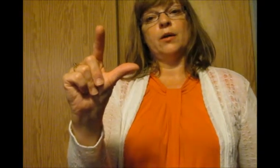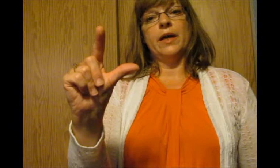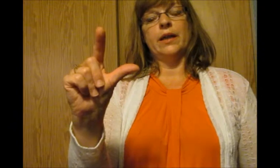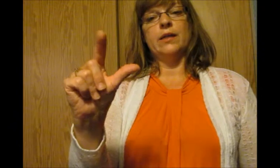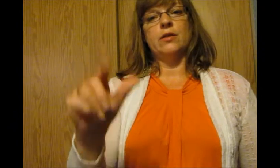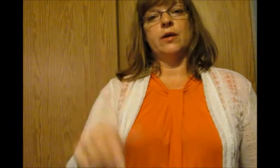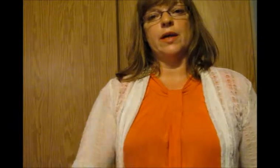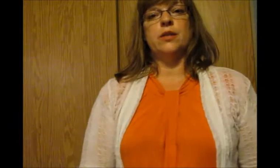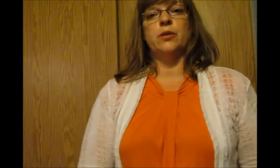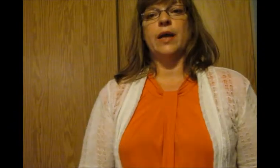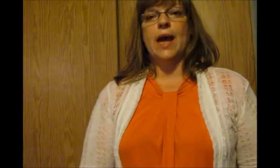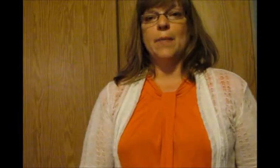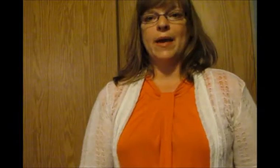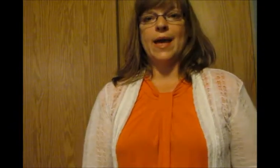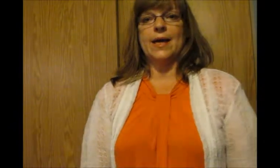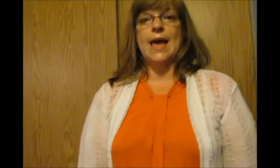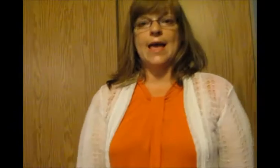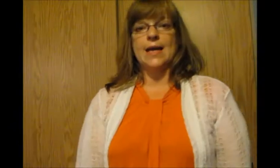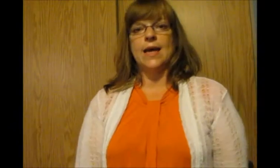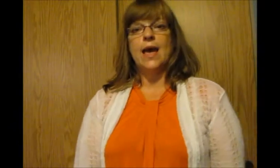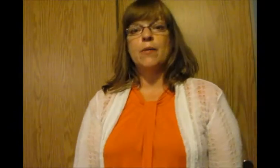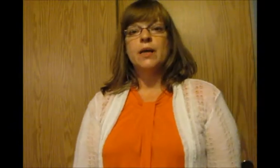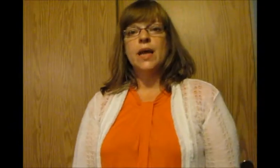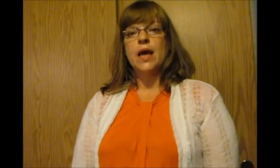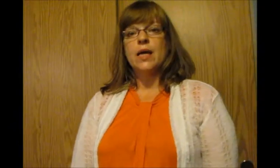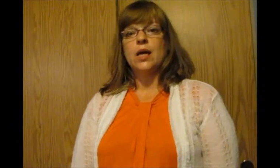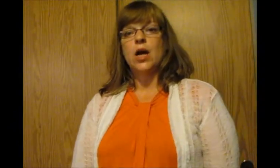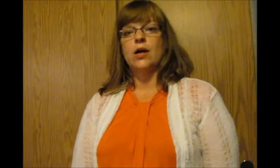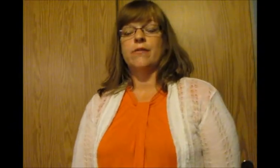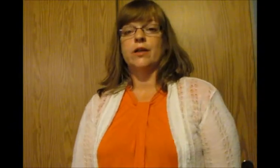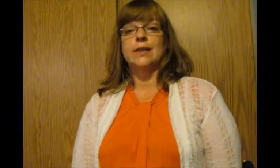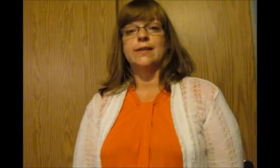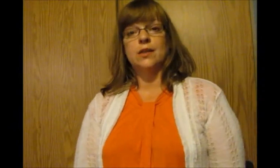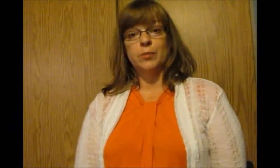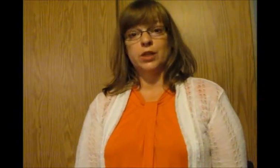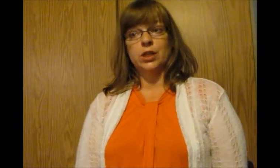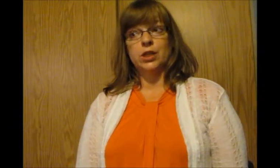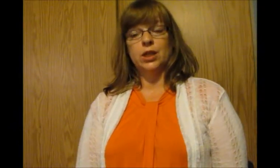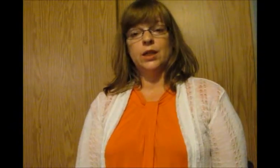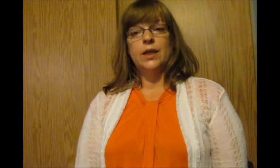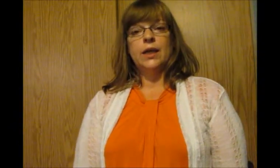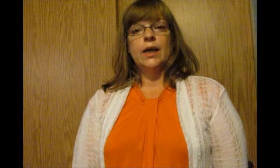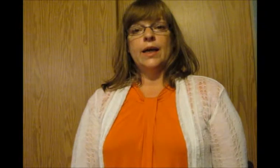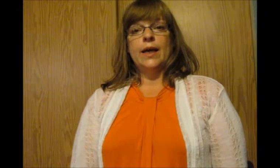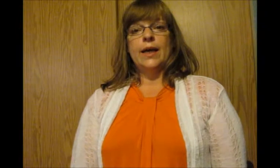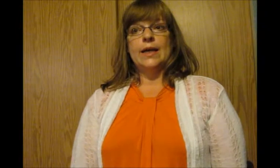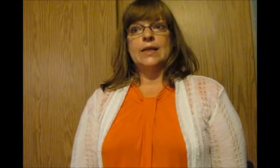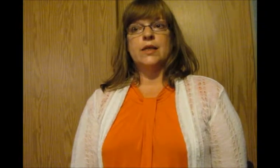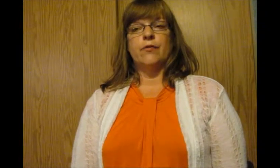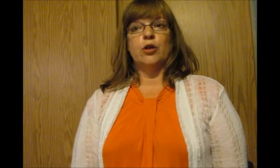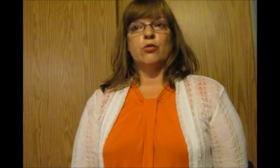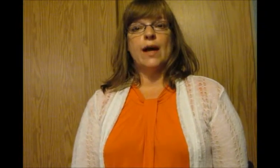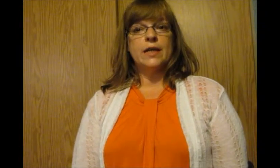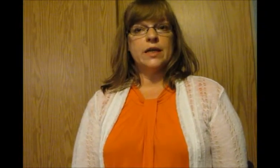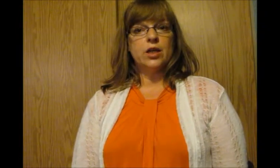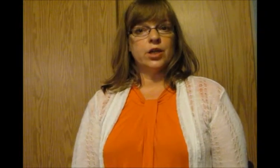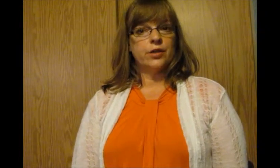Okay, let's go ahead to M and N. M and N are very similar, and if you're writing in